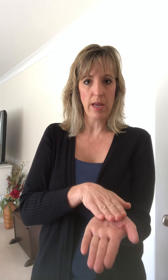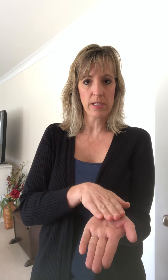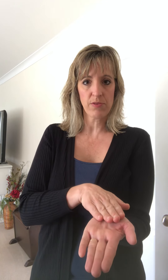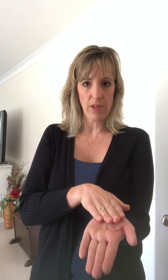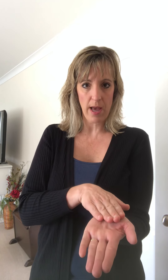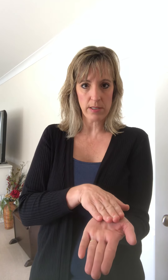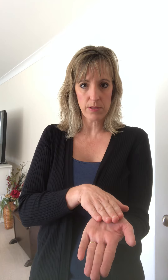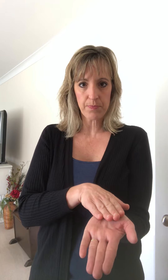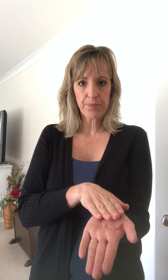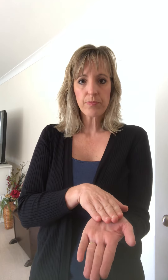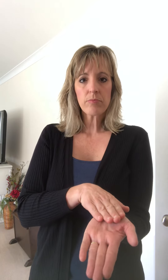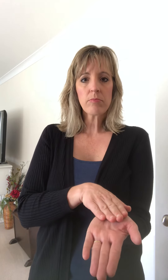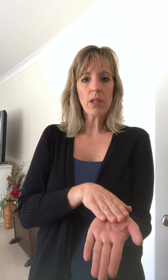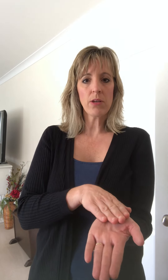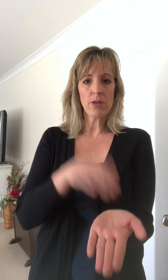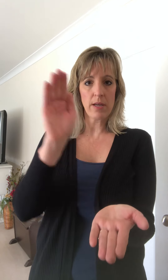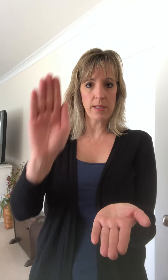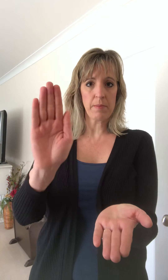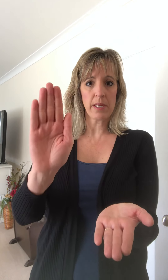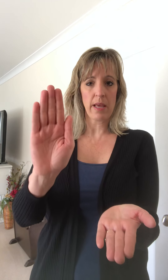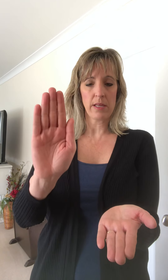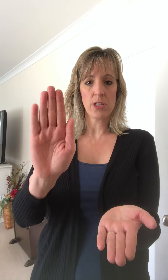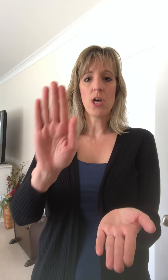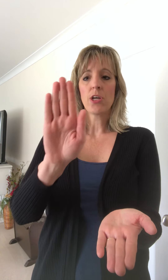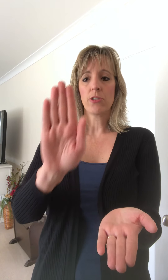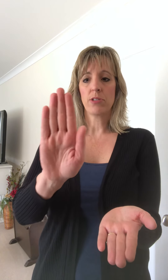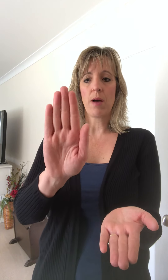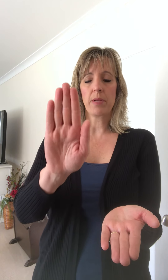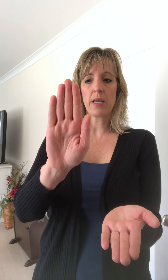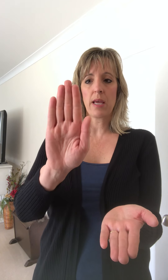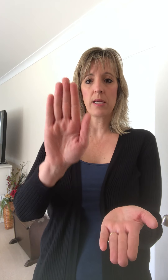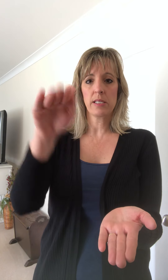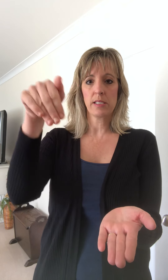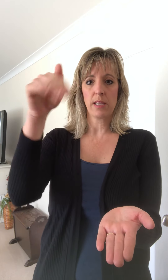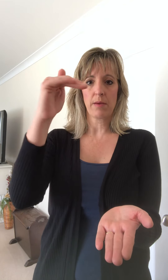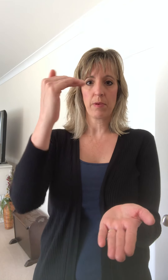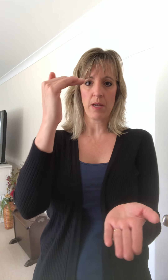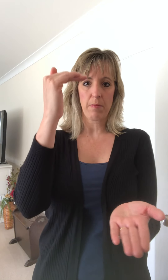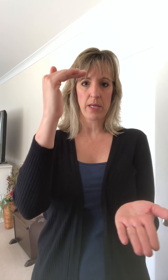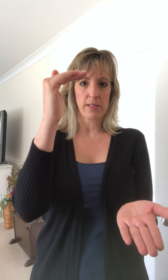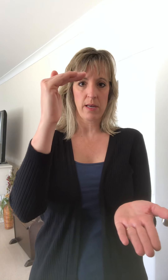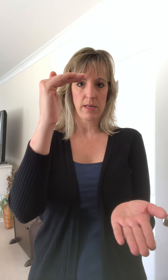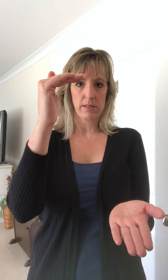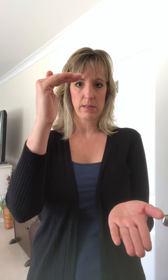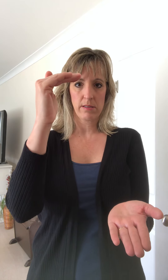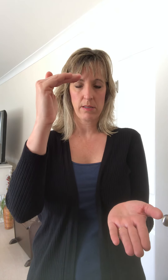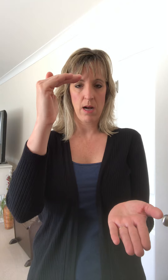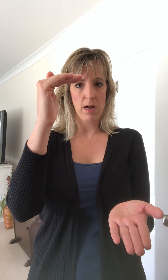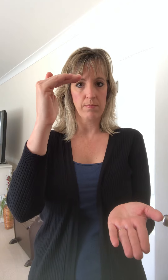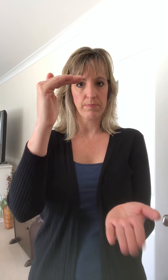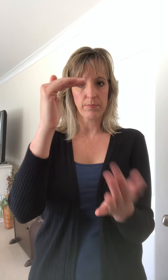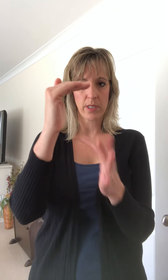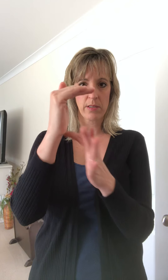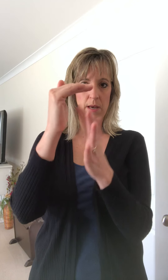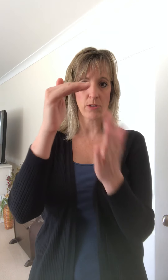is flat, your non-dominant hand. Your dominant hand is like, kind of makes the L